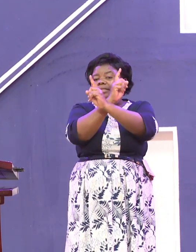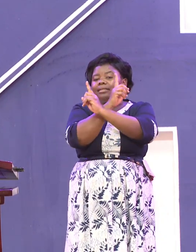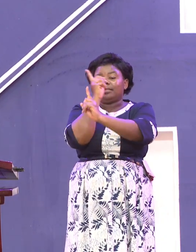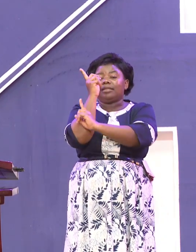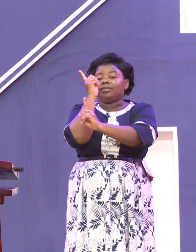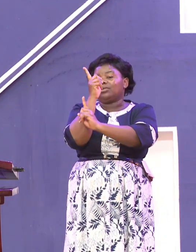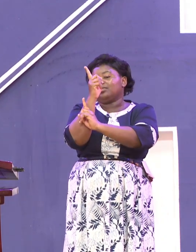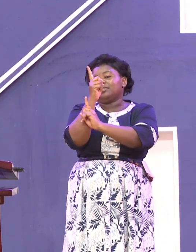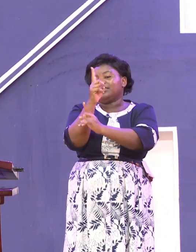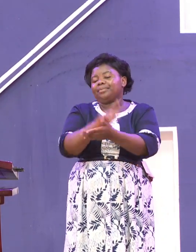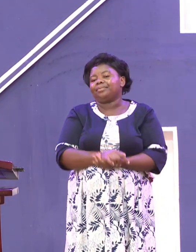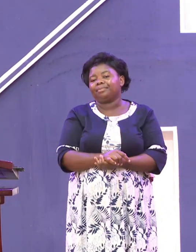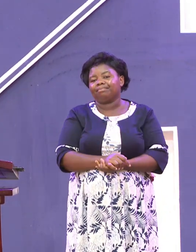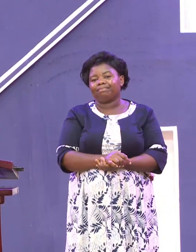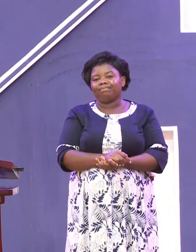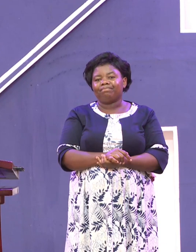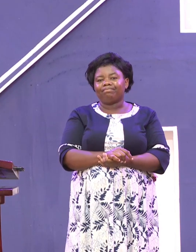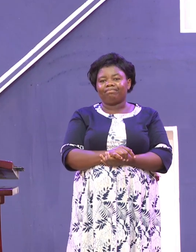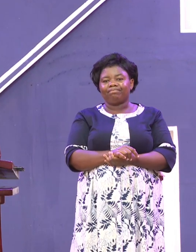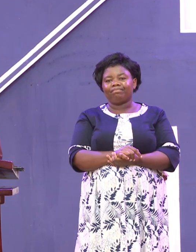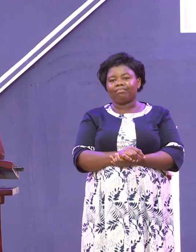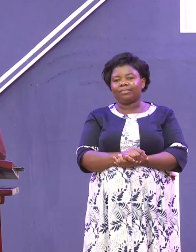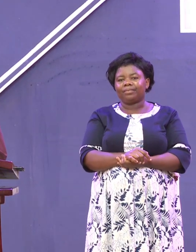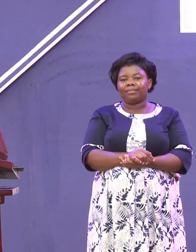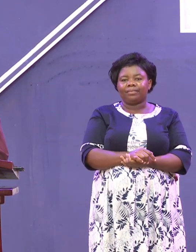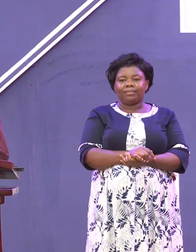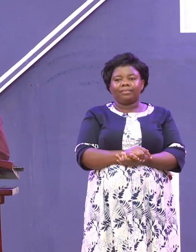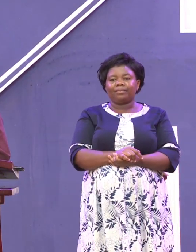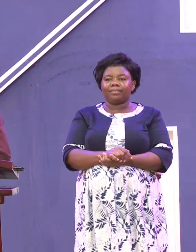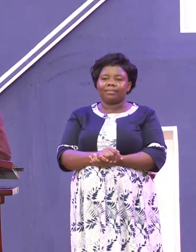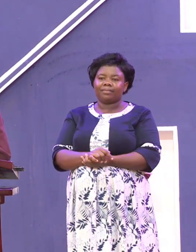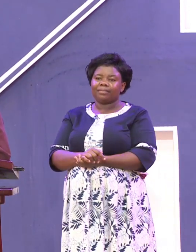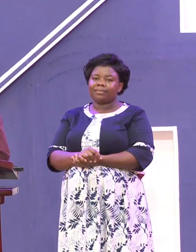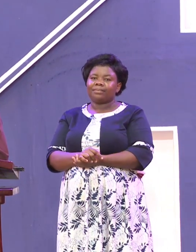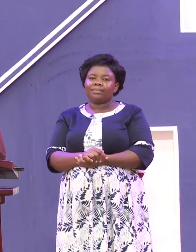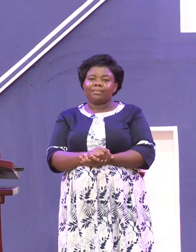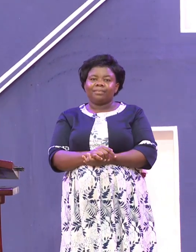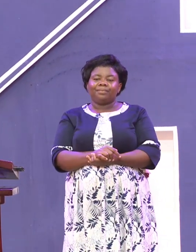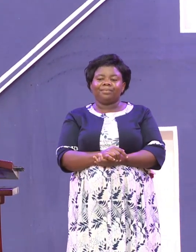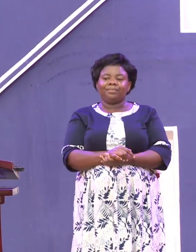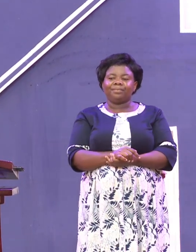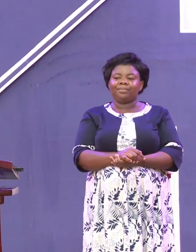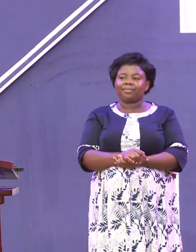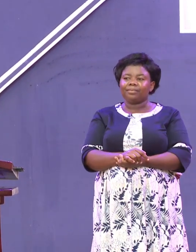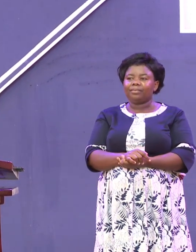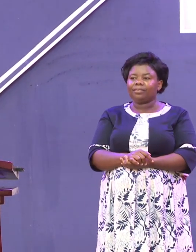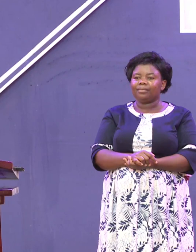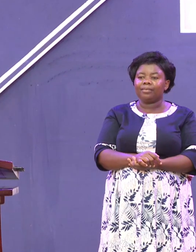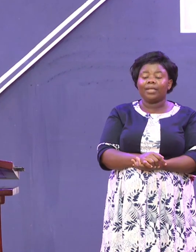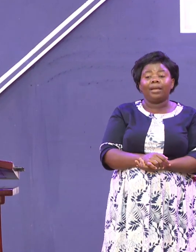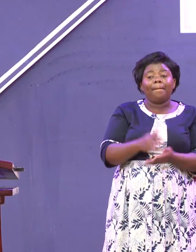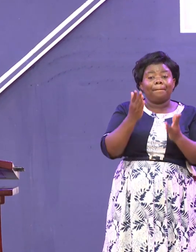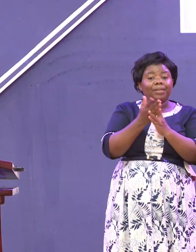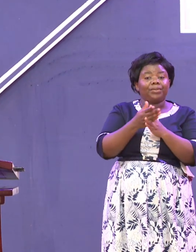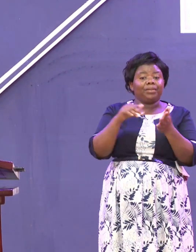But David's image of how he considers God, he sees him as a shield that prevents all the arrows of the enemy.